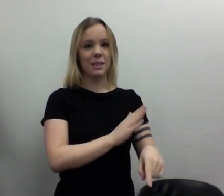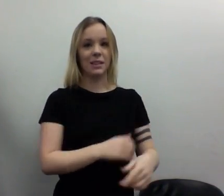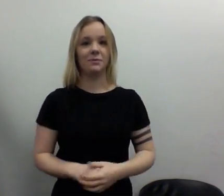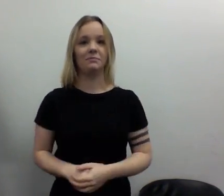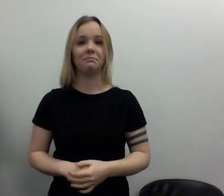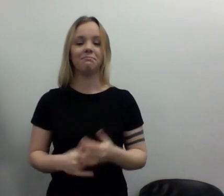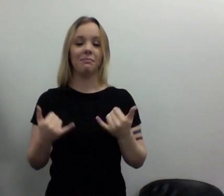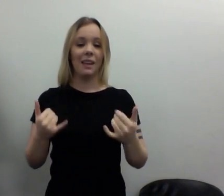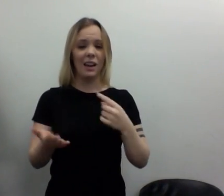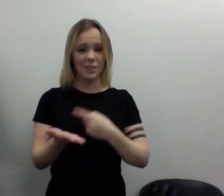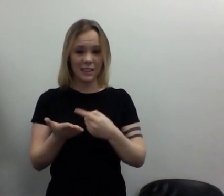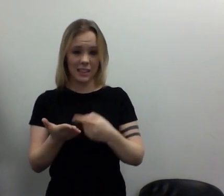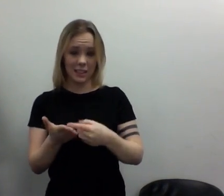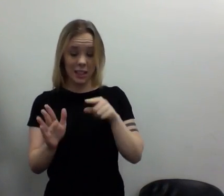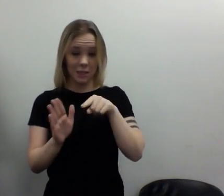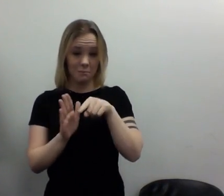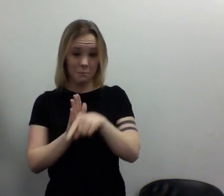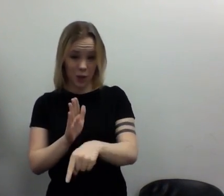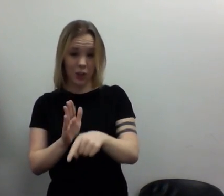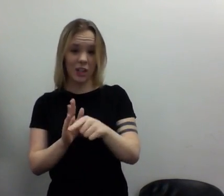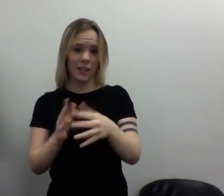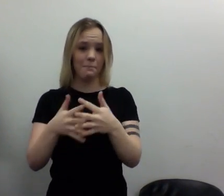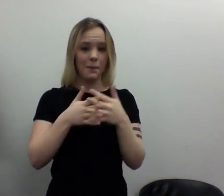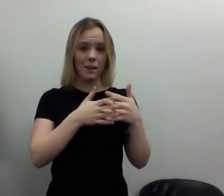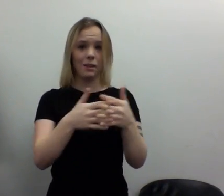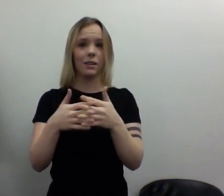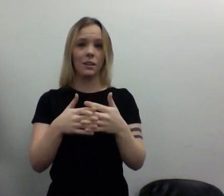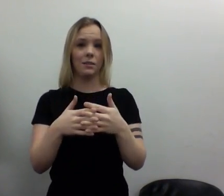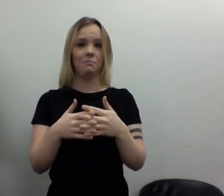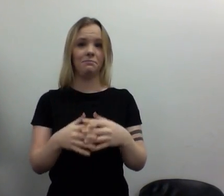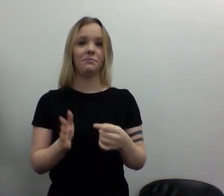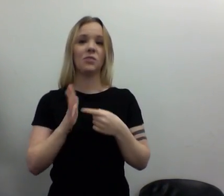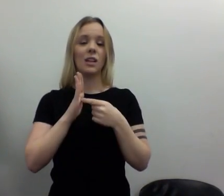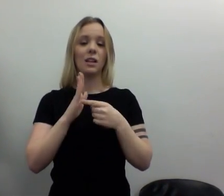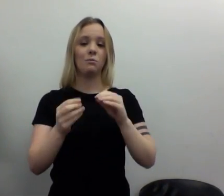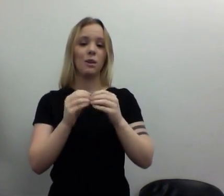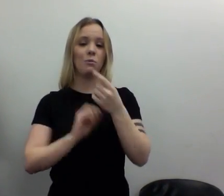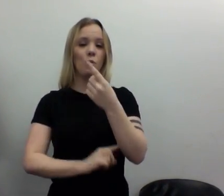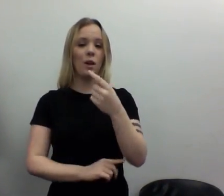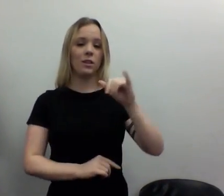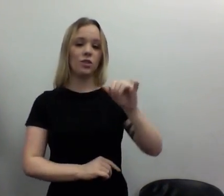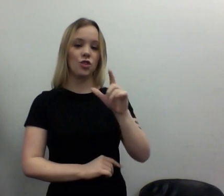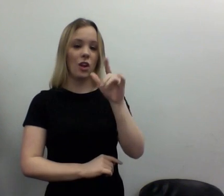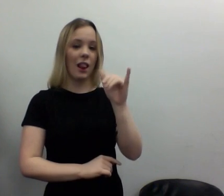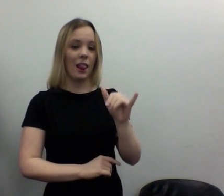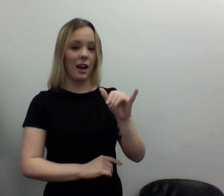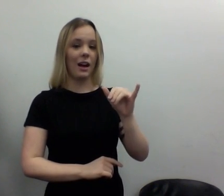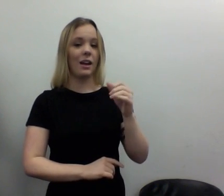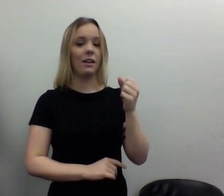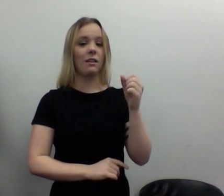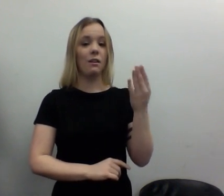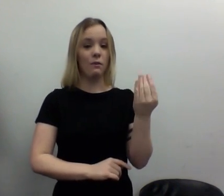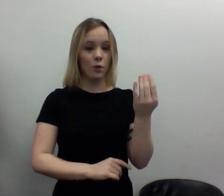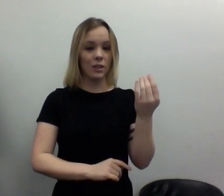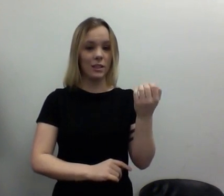America. Example number 1, July 14th, 1992, in Baltimore, Maryland, 8 people were